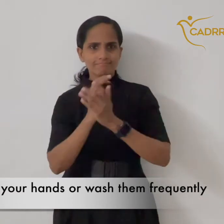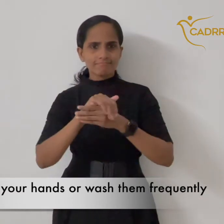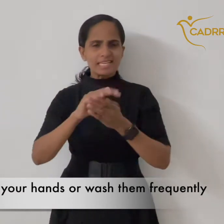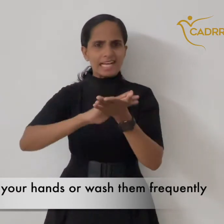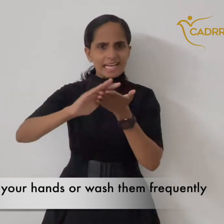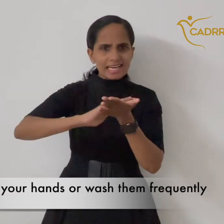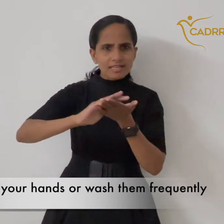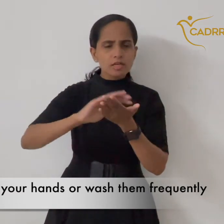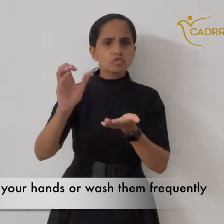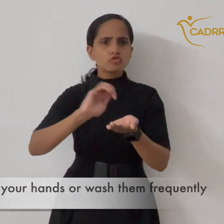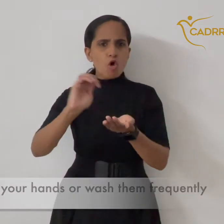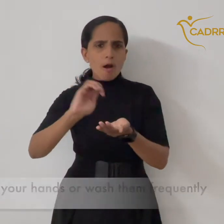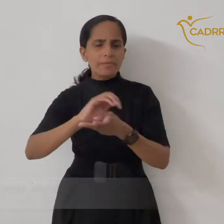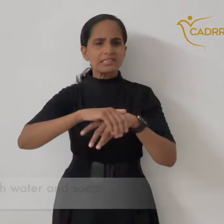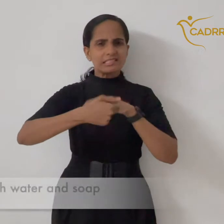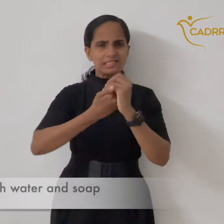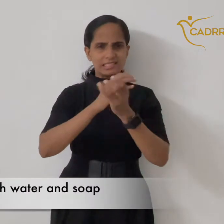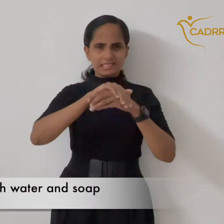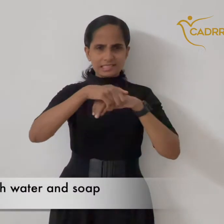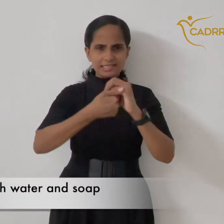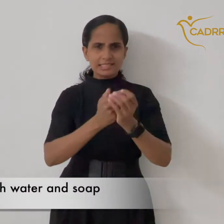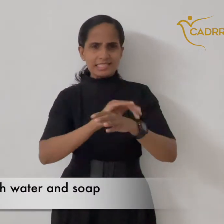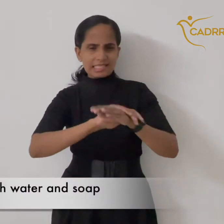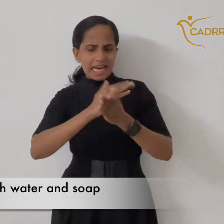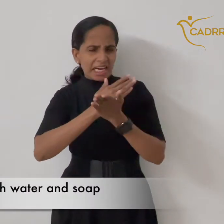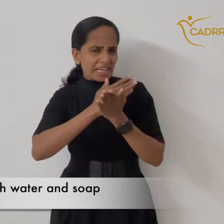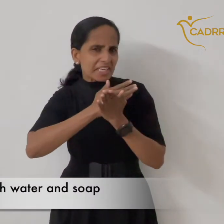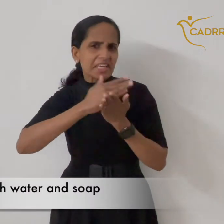with water and soap.